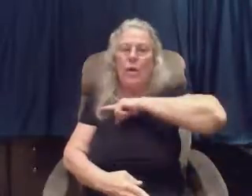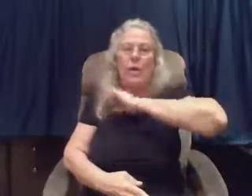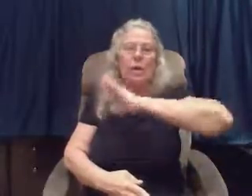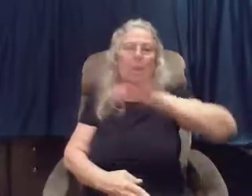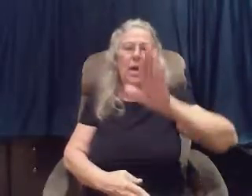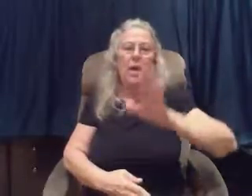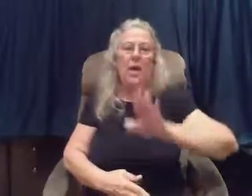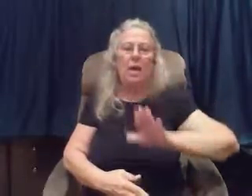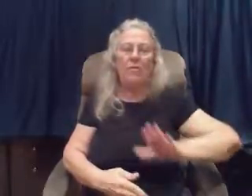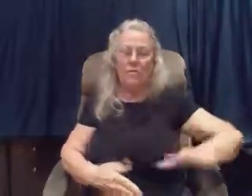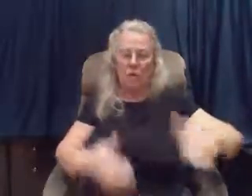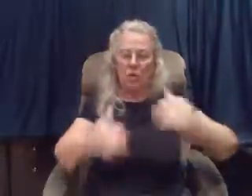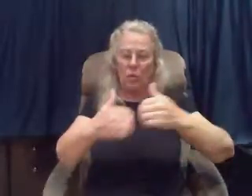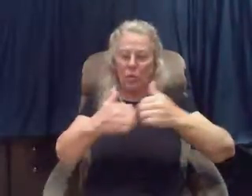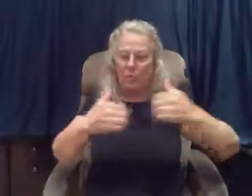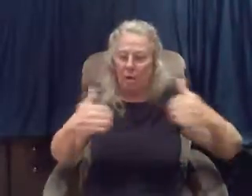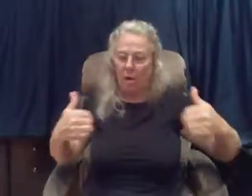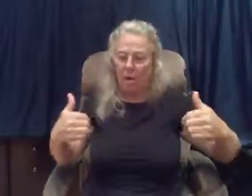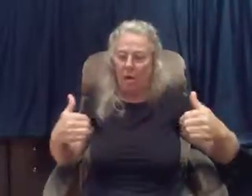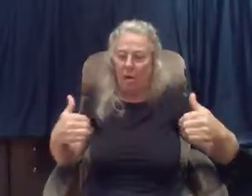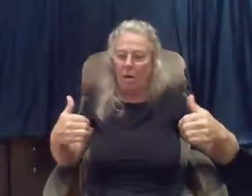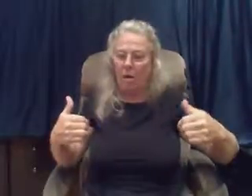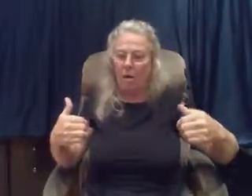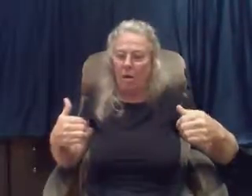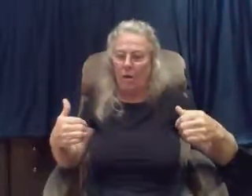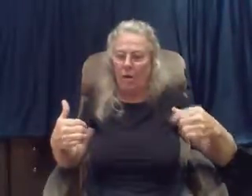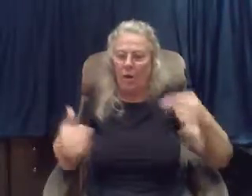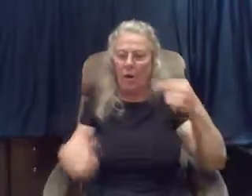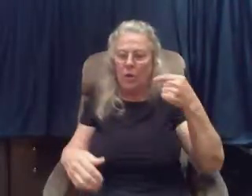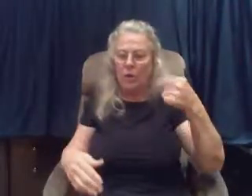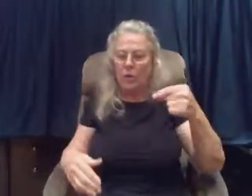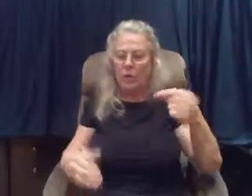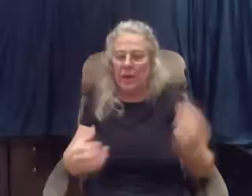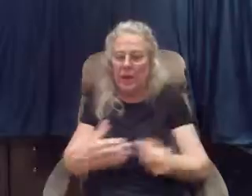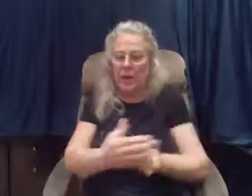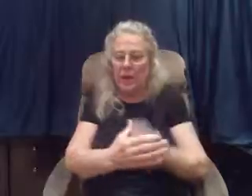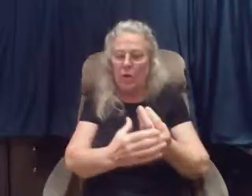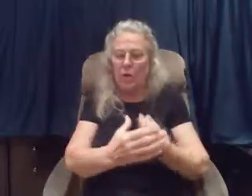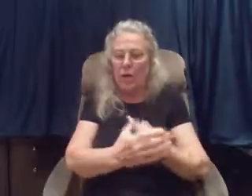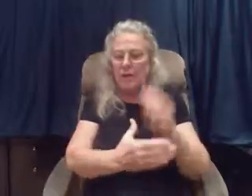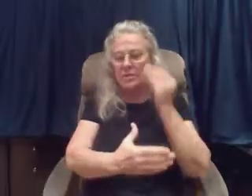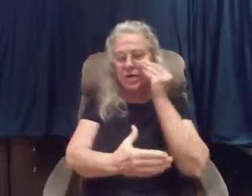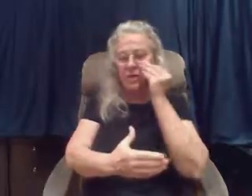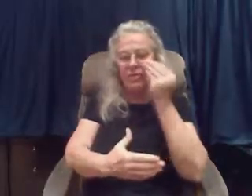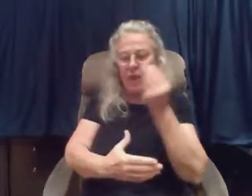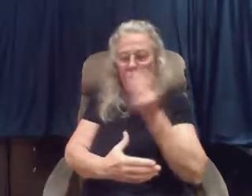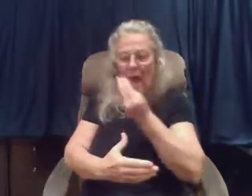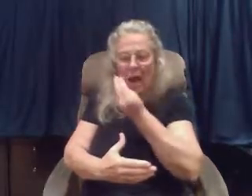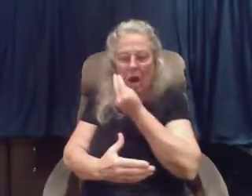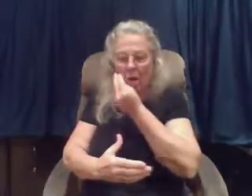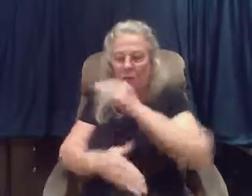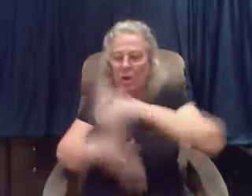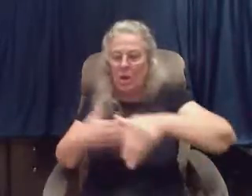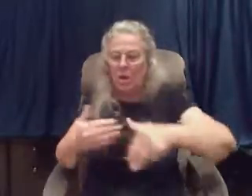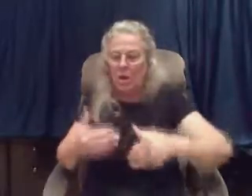we never would part. Green grass and flowers